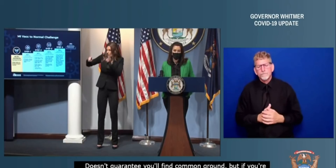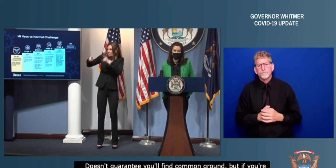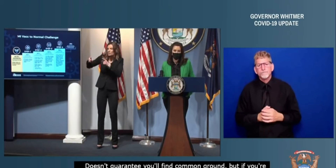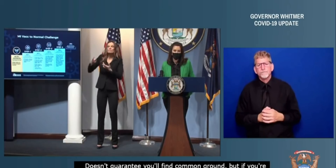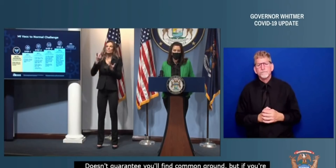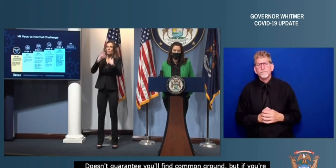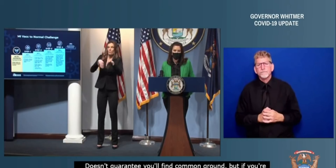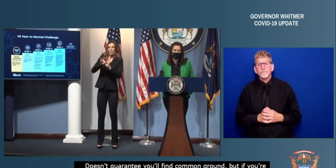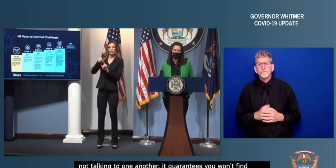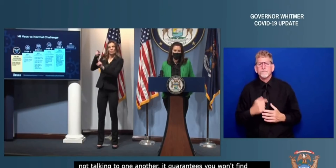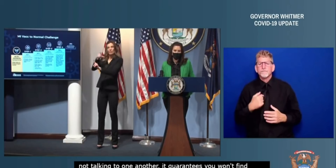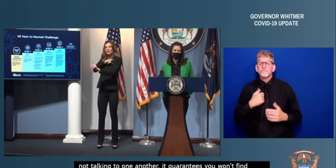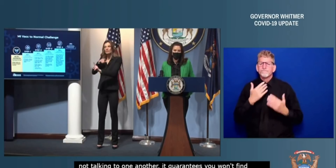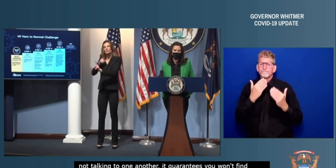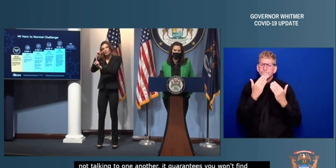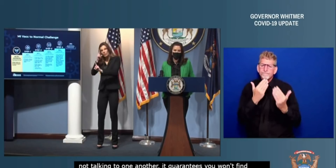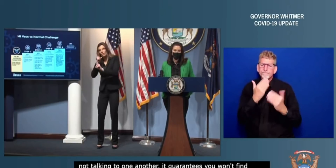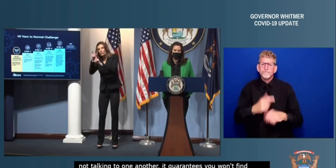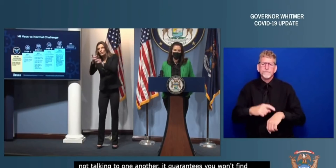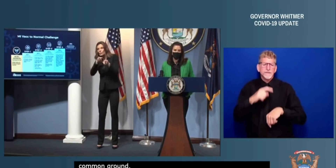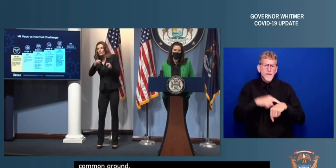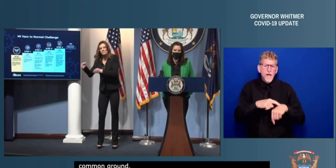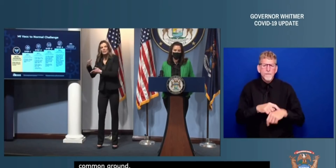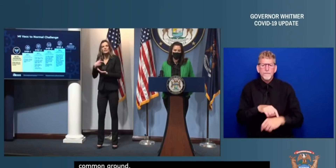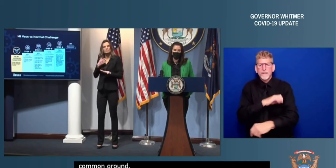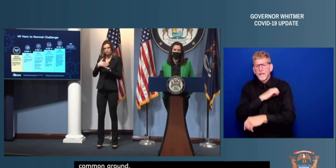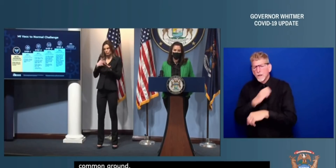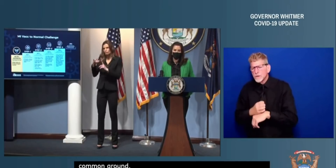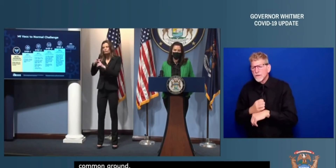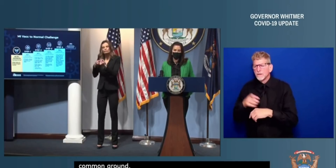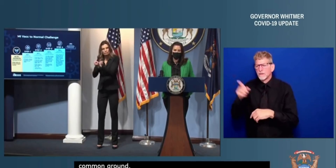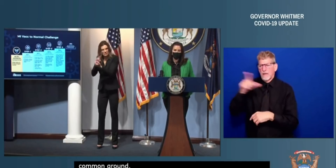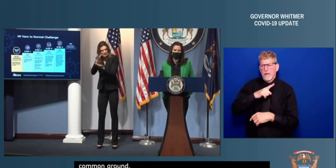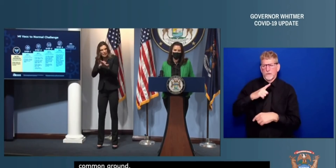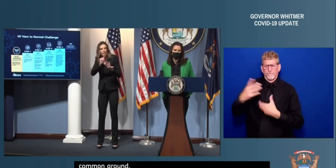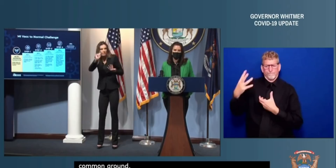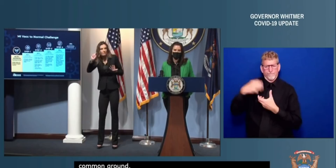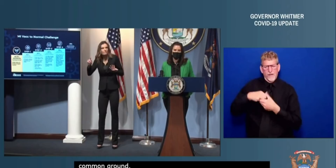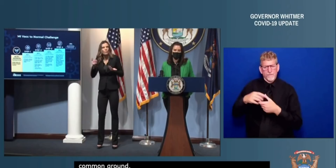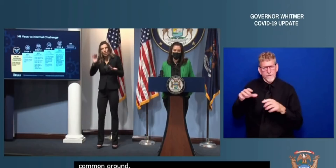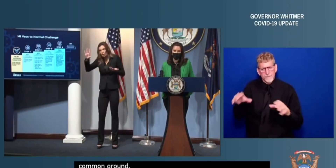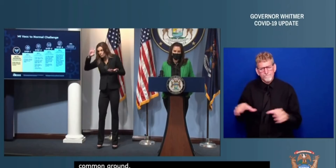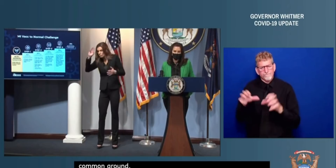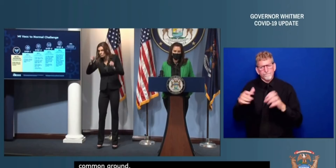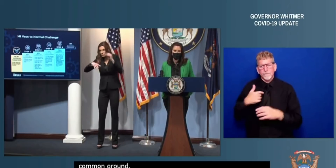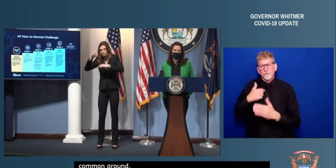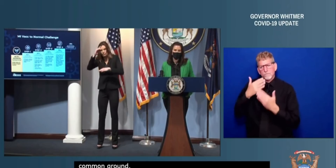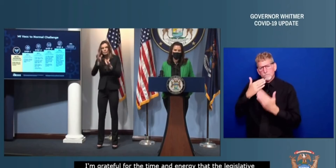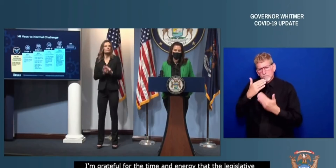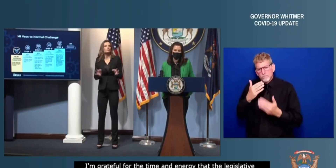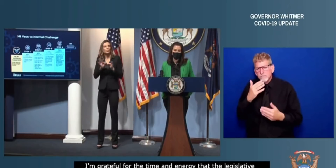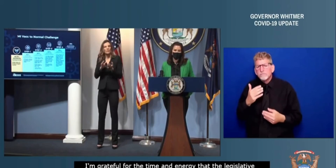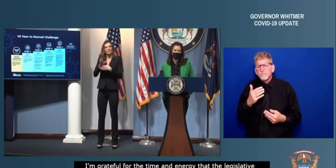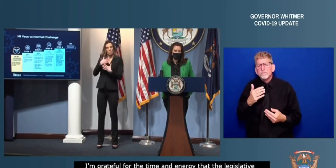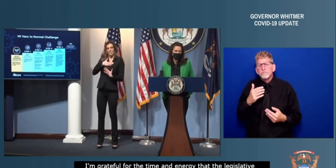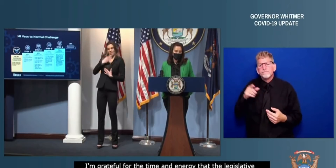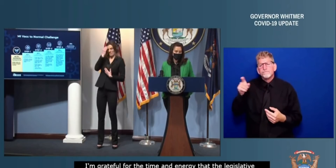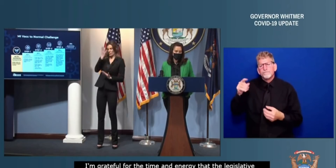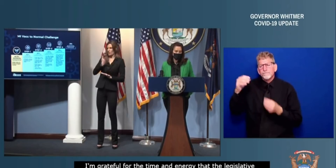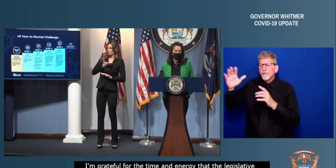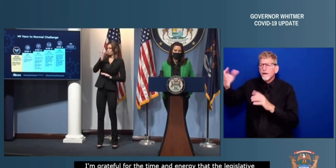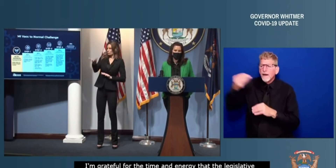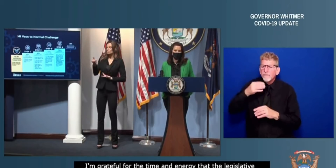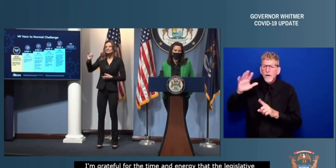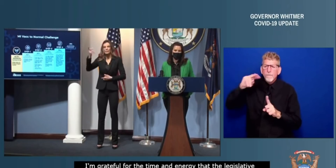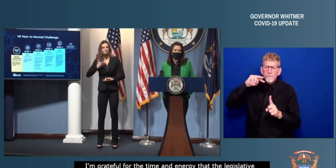leaders, all four, have put in toward sharing their thoughts, and we've shared a lot of information, and I think